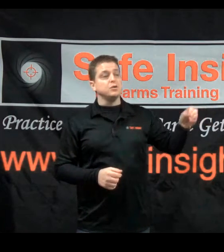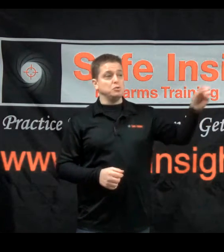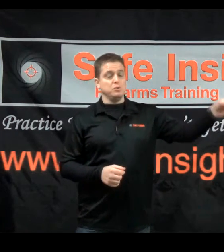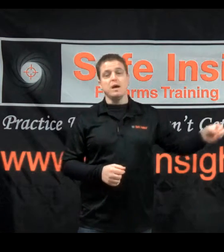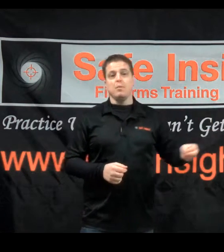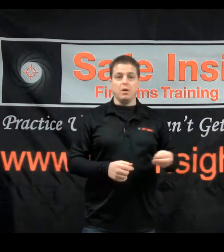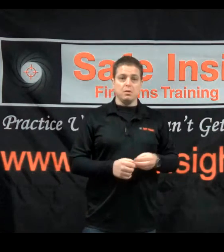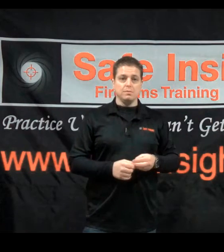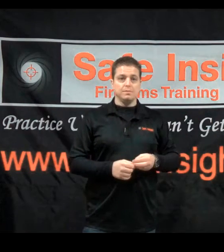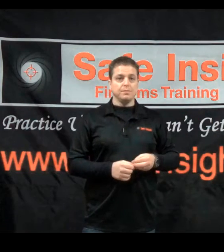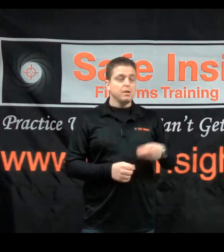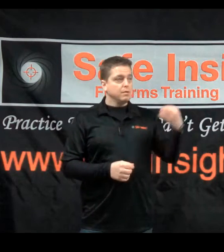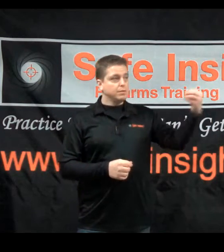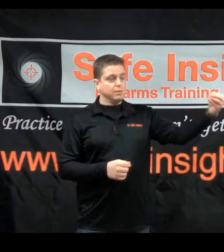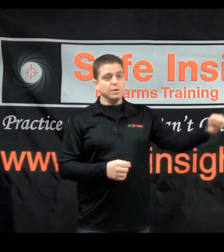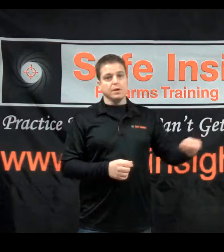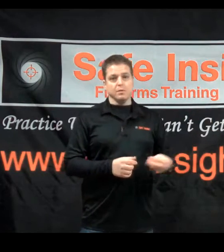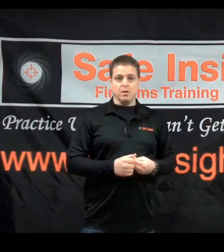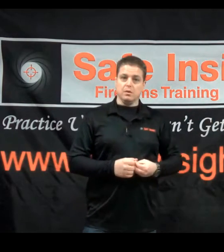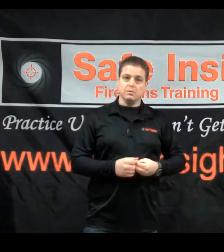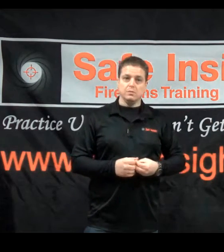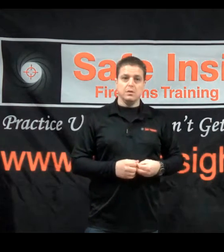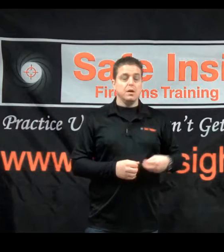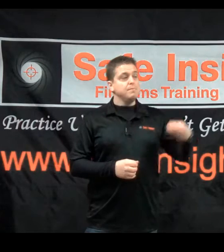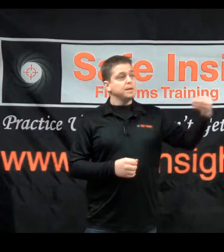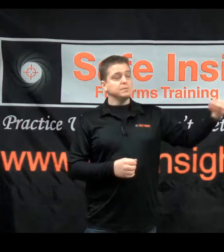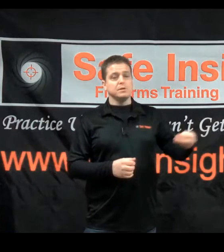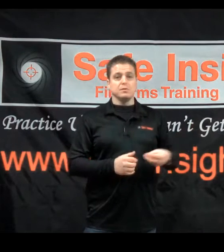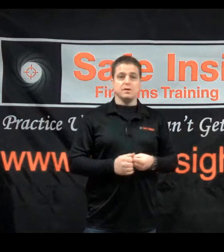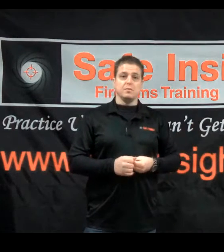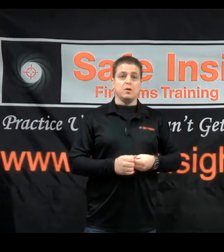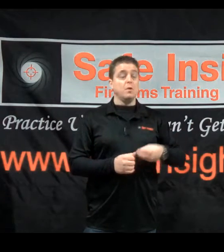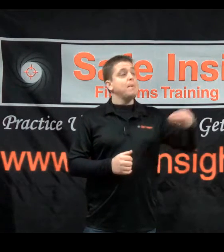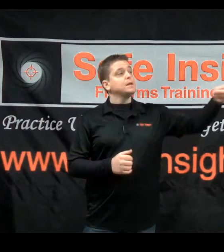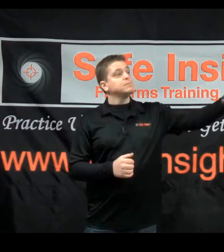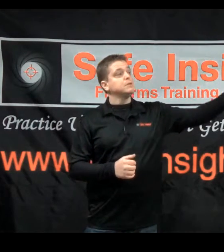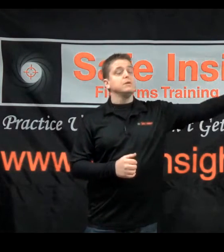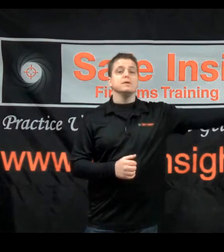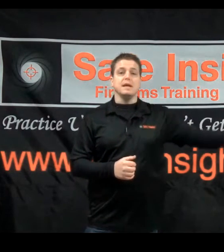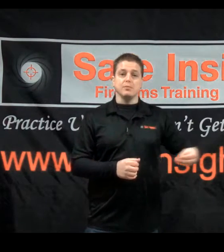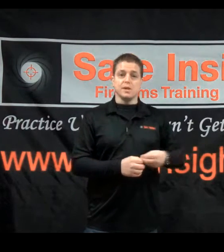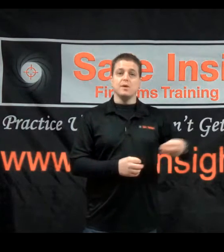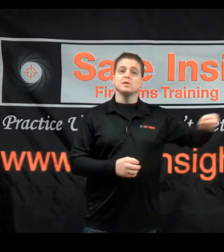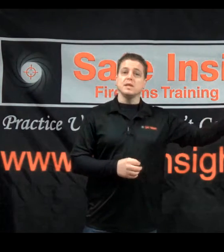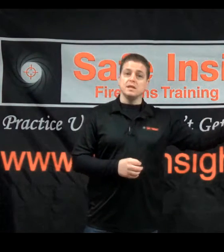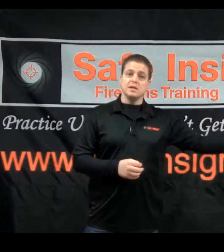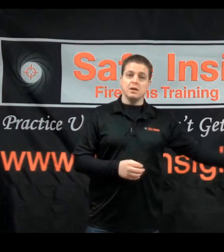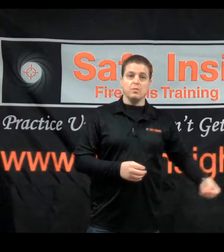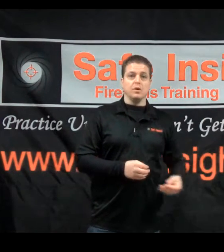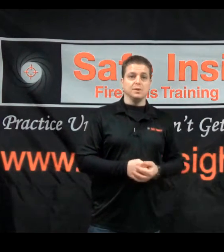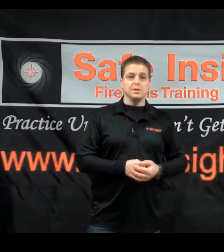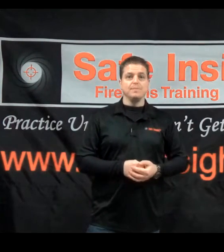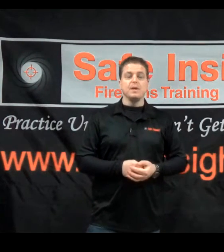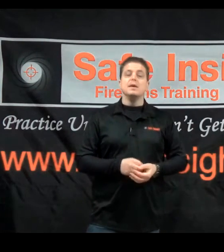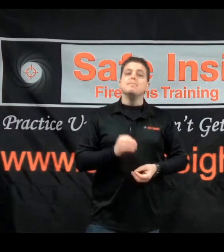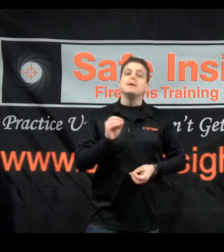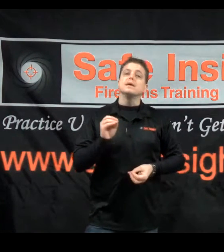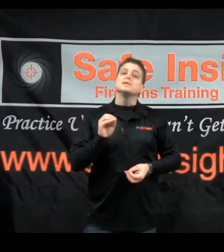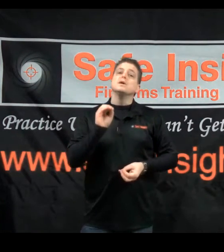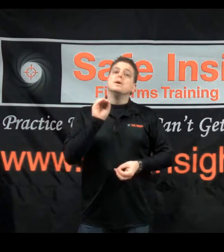through that wall, through another wall, possibly through another wall, possibly through your neighbor's house, into their walls. Because